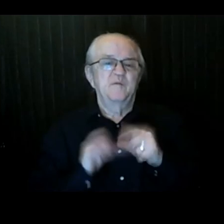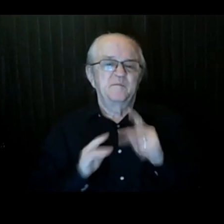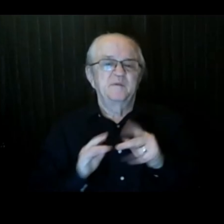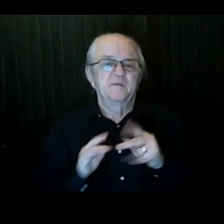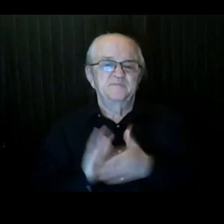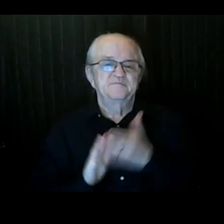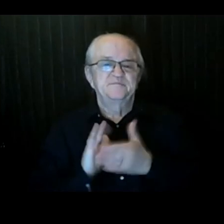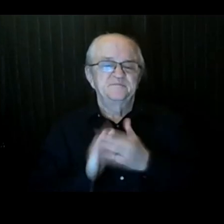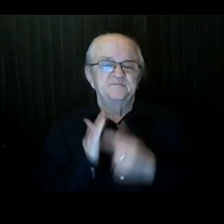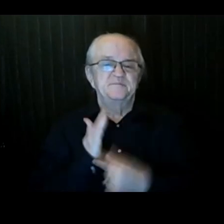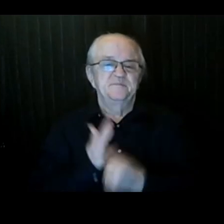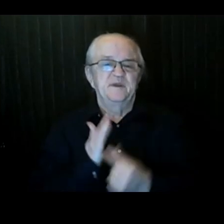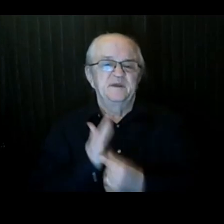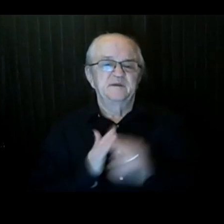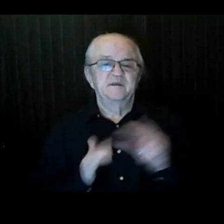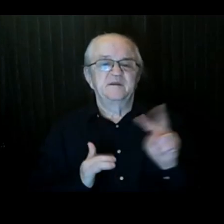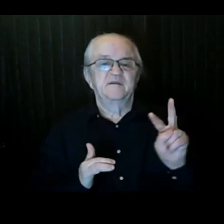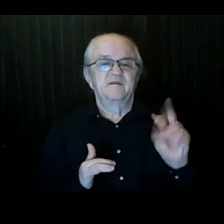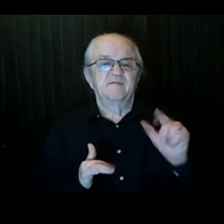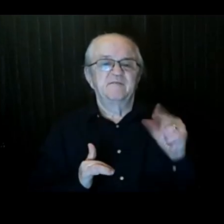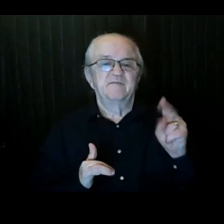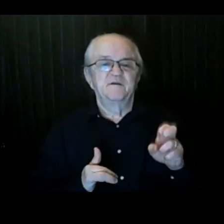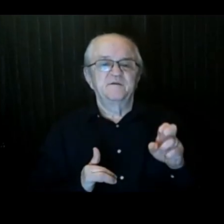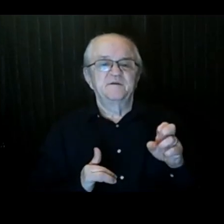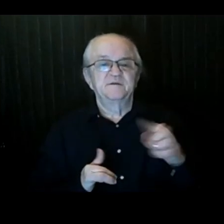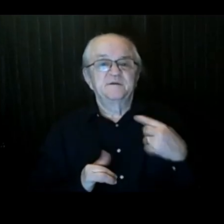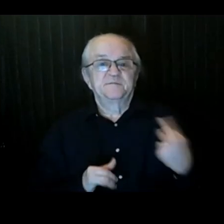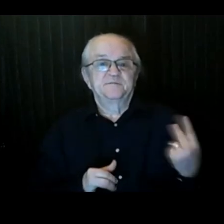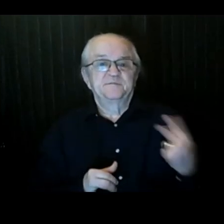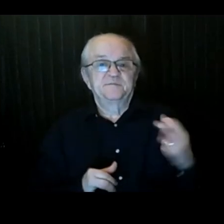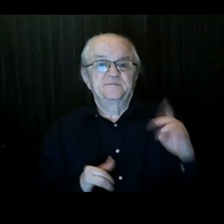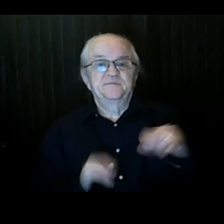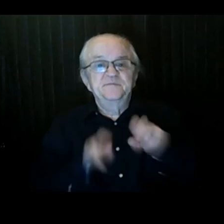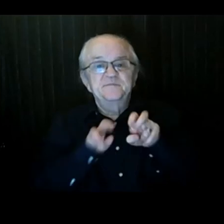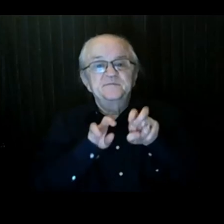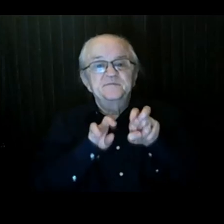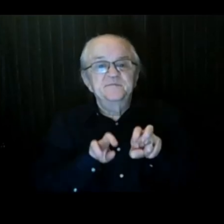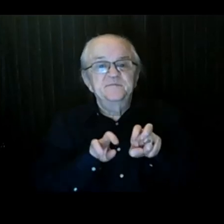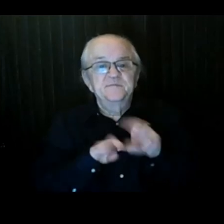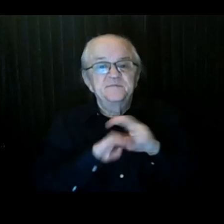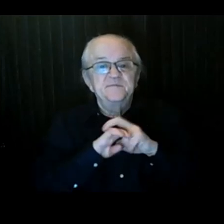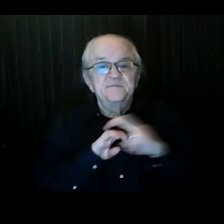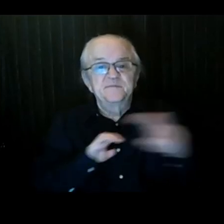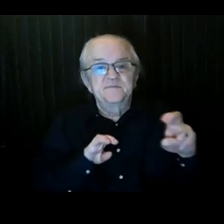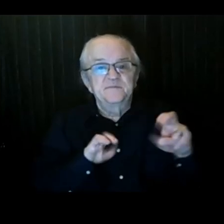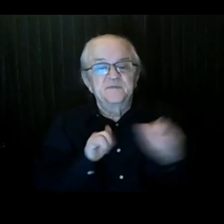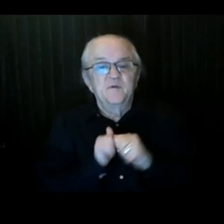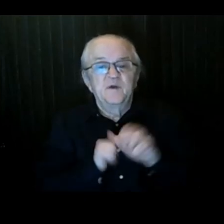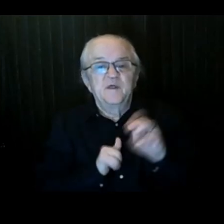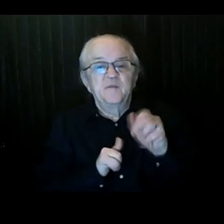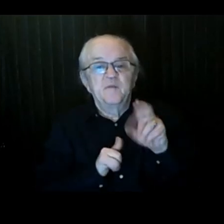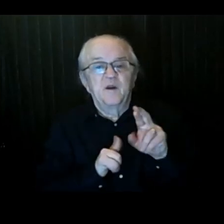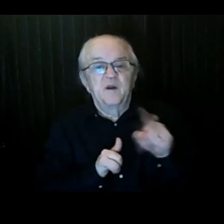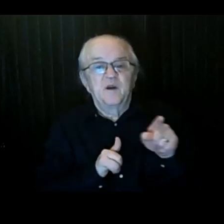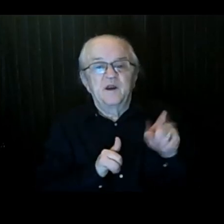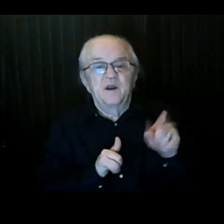Vogue. And I got Cindy to sit down with me on the couch and we got markers. And she got a yellow one and I